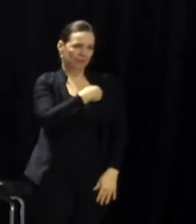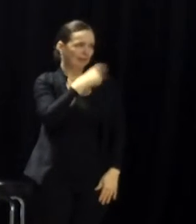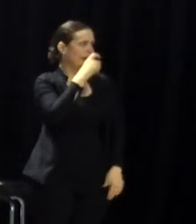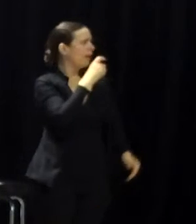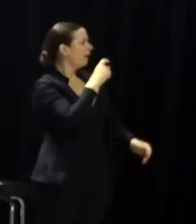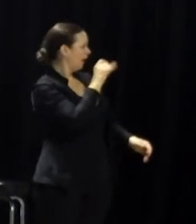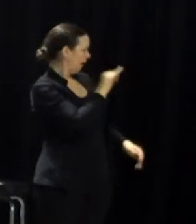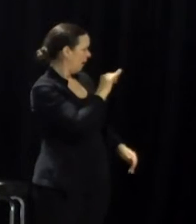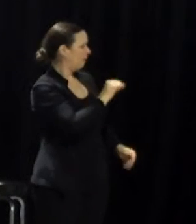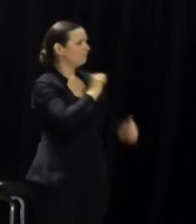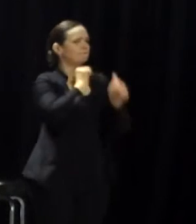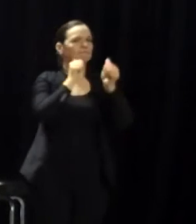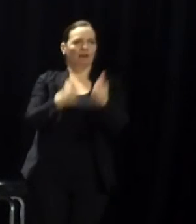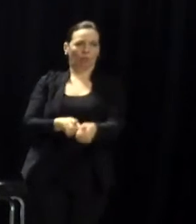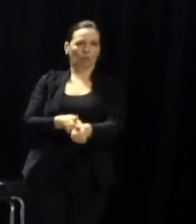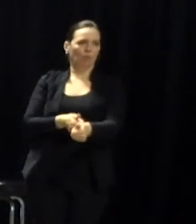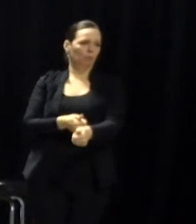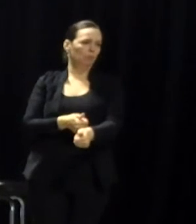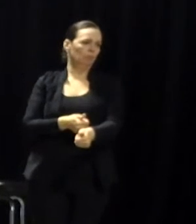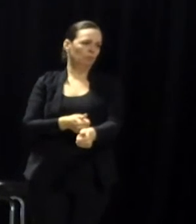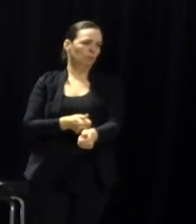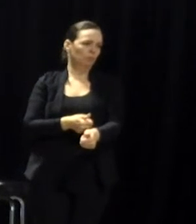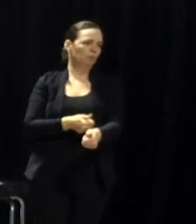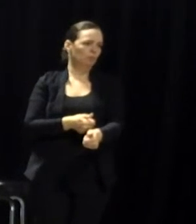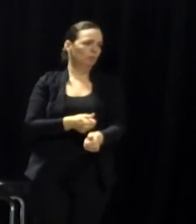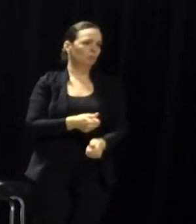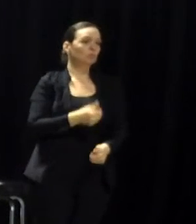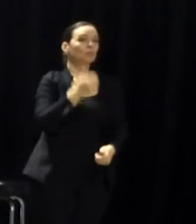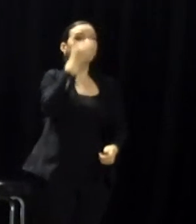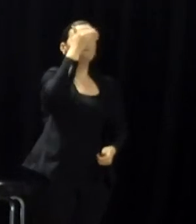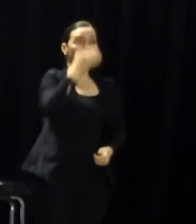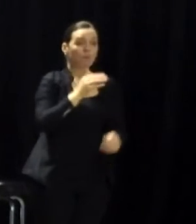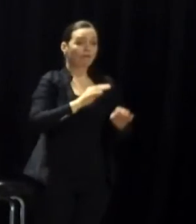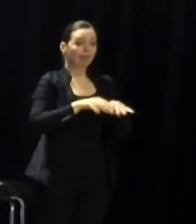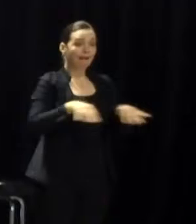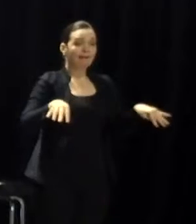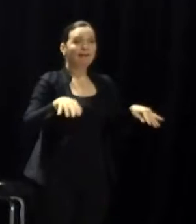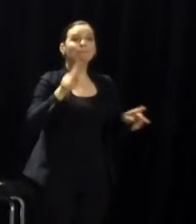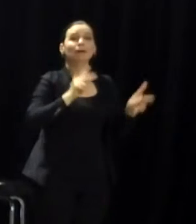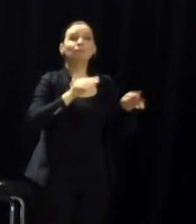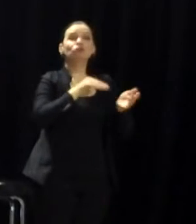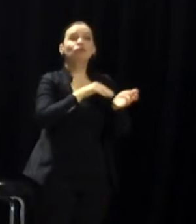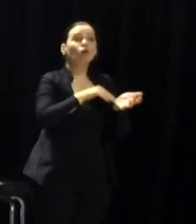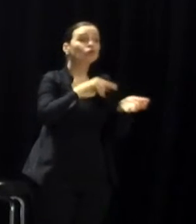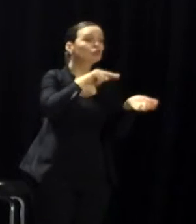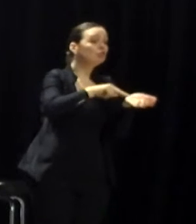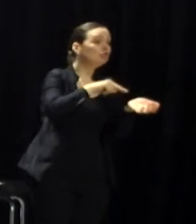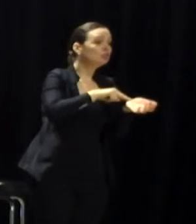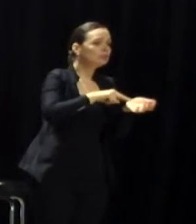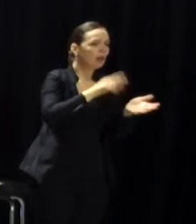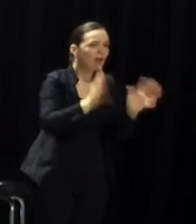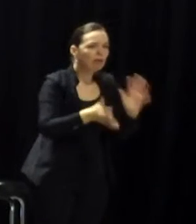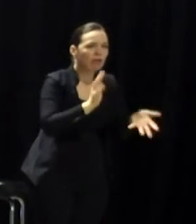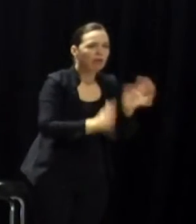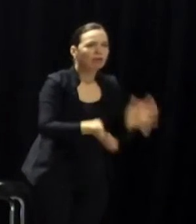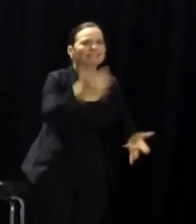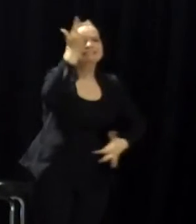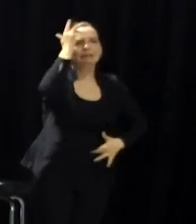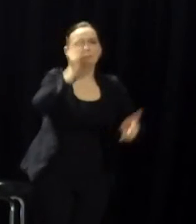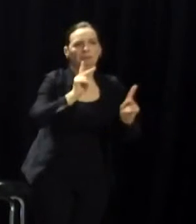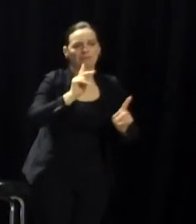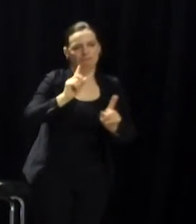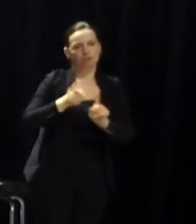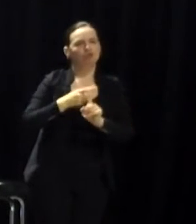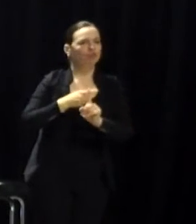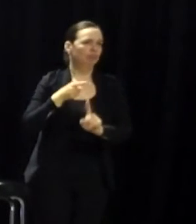and who have to care for people who may or have interaction with people that may be sick. So the strategy is get those folks